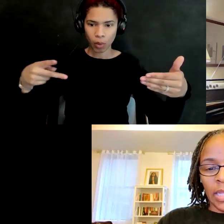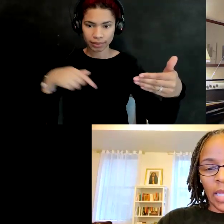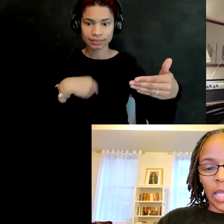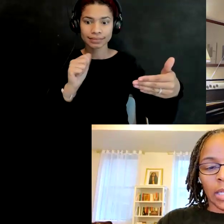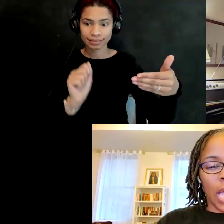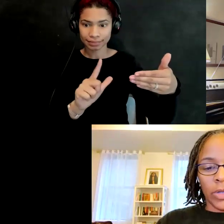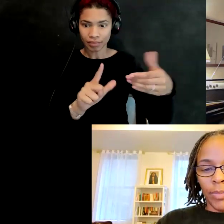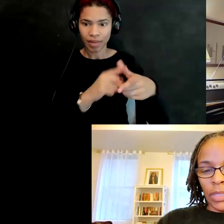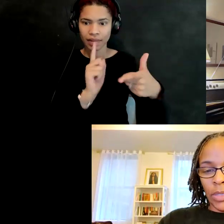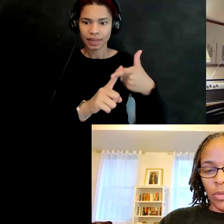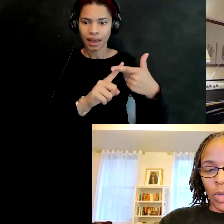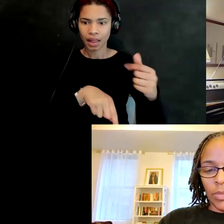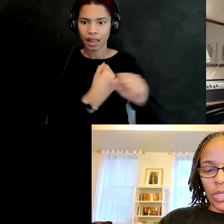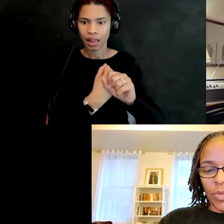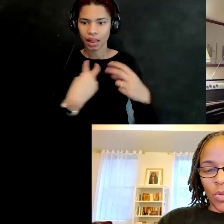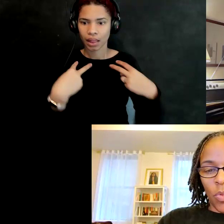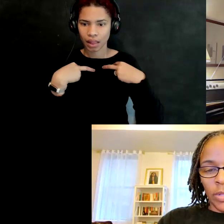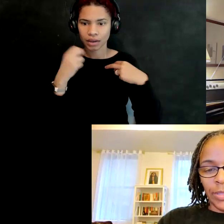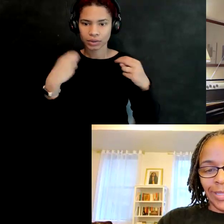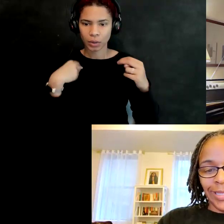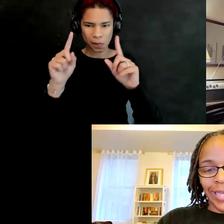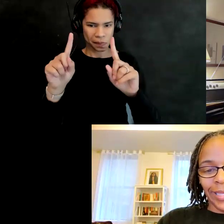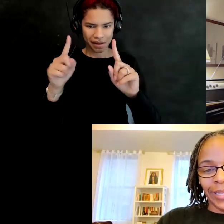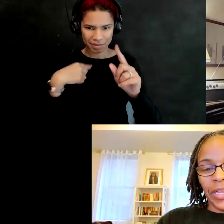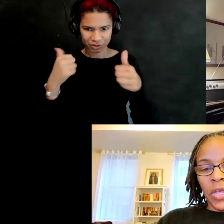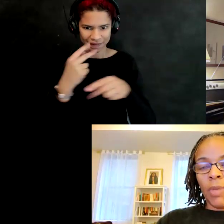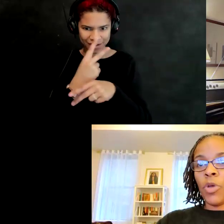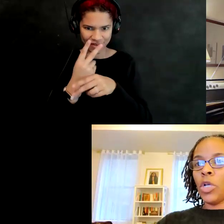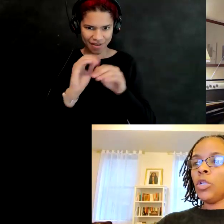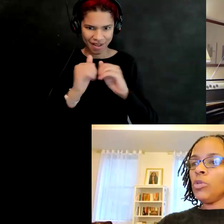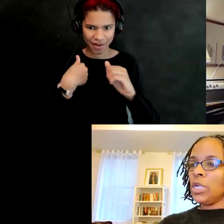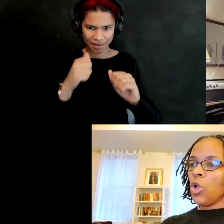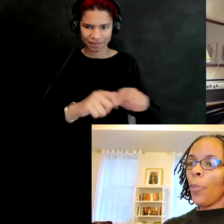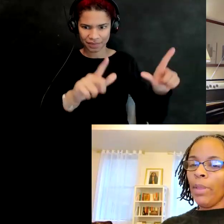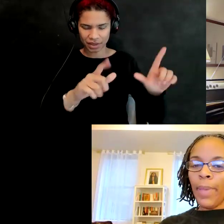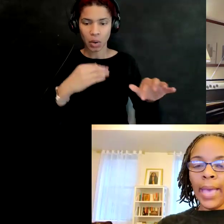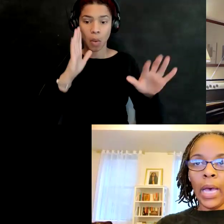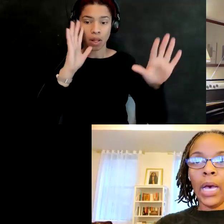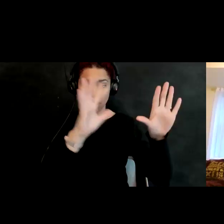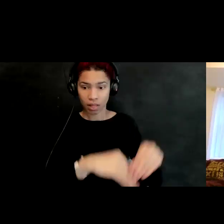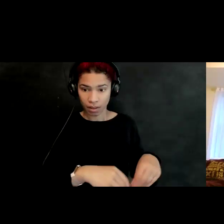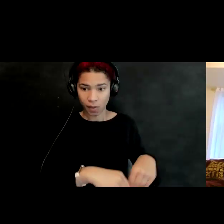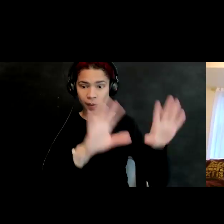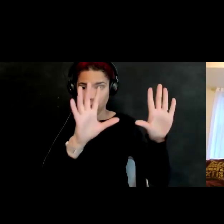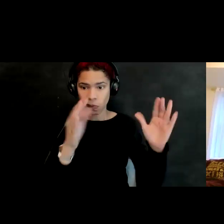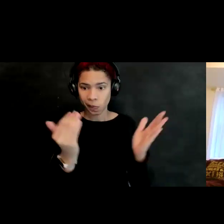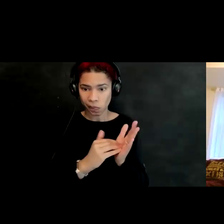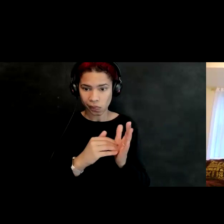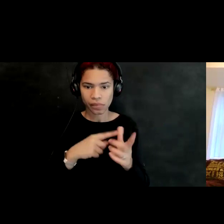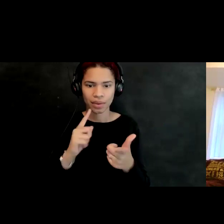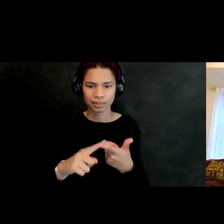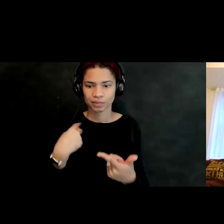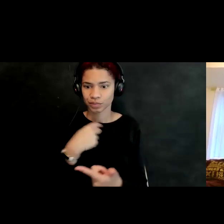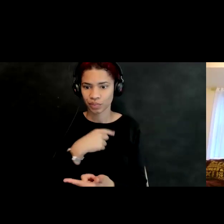then it kind of locked on me. So I'm just give me 1 second. I'm going to close it and open it back up, and then we